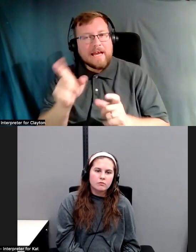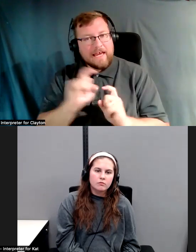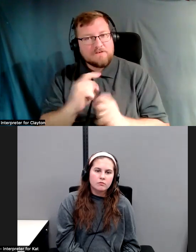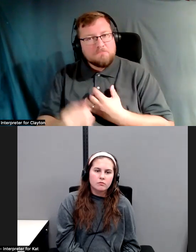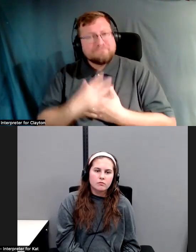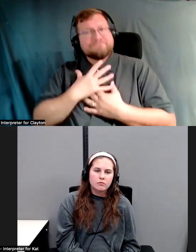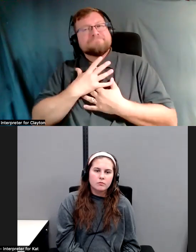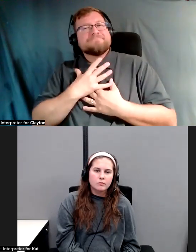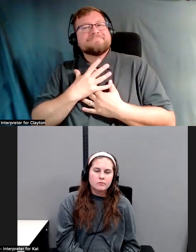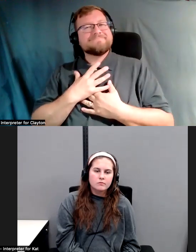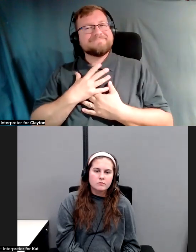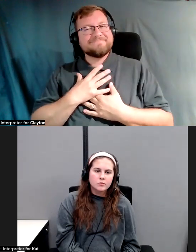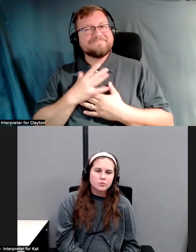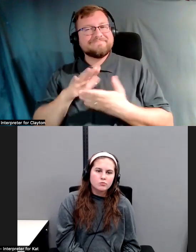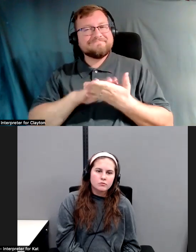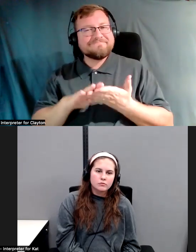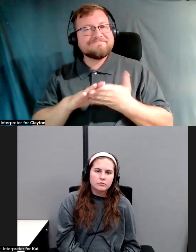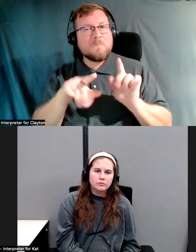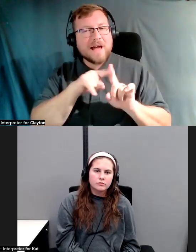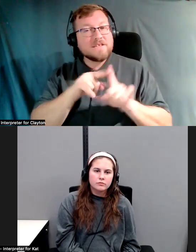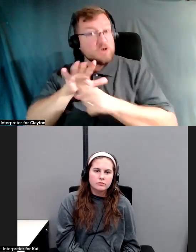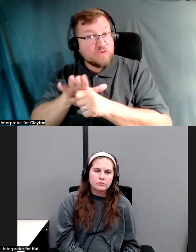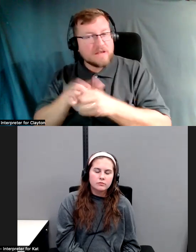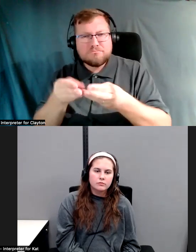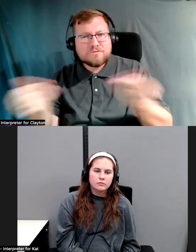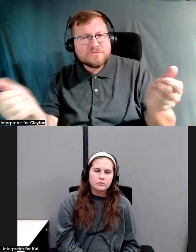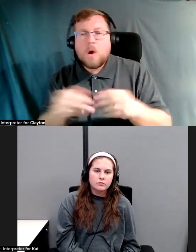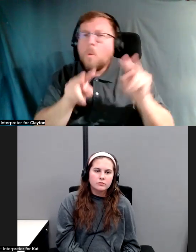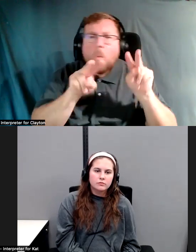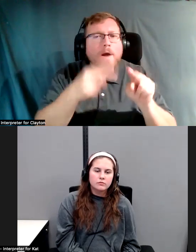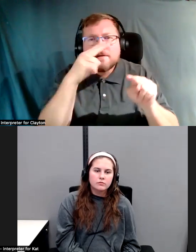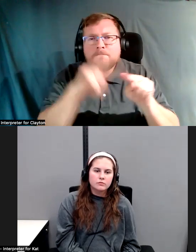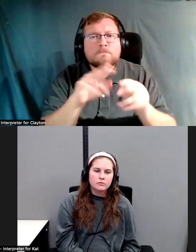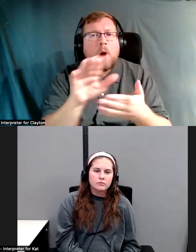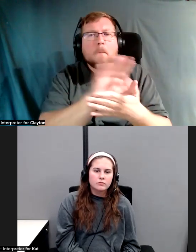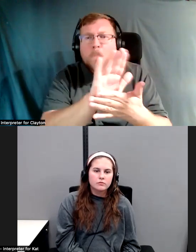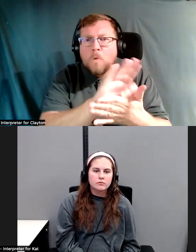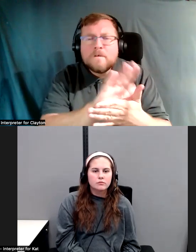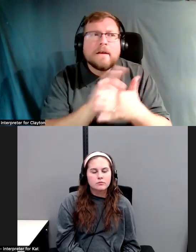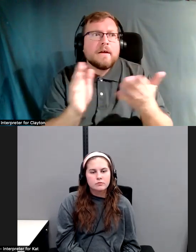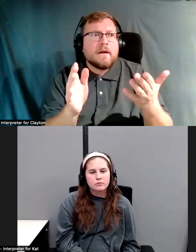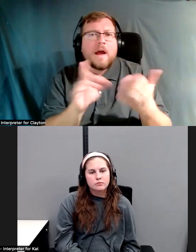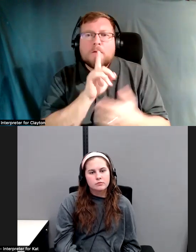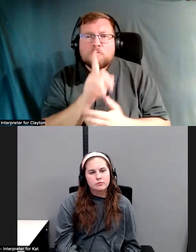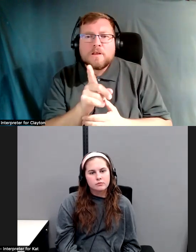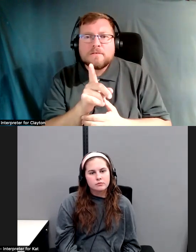people can come home after work and just de stress and watch a really fun movie. And yeah, so